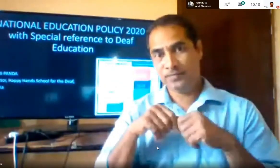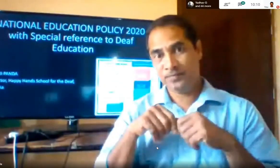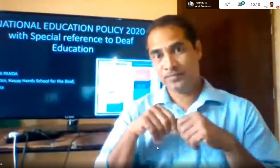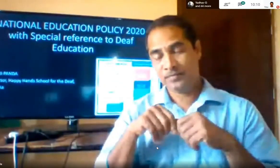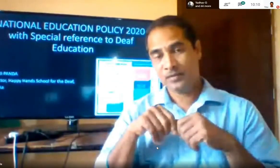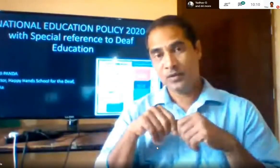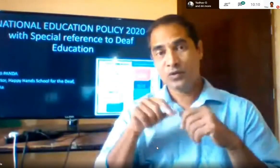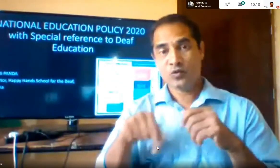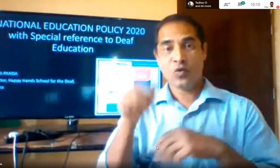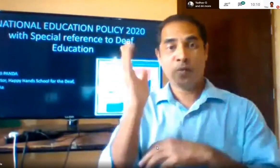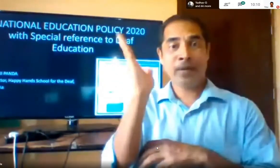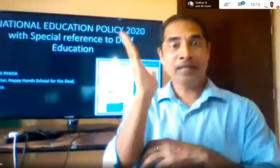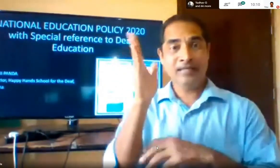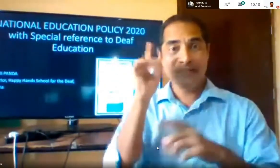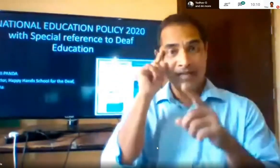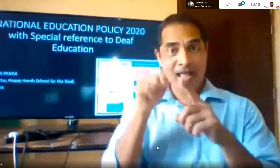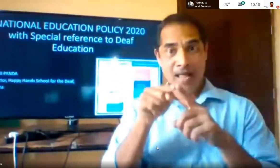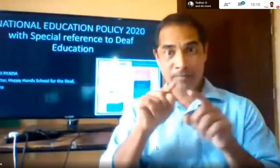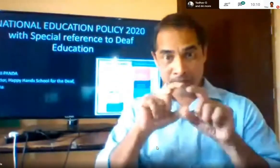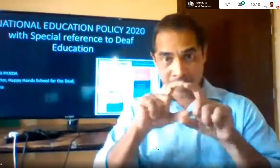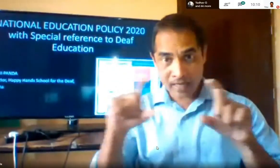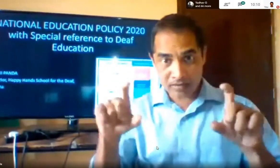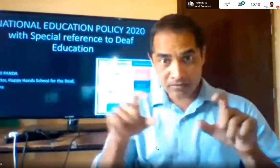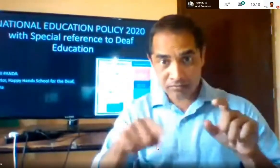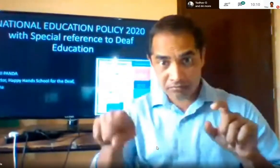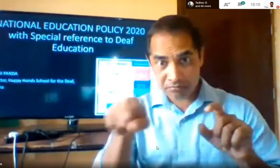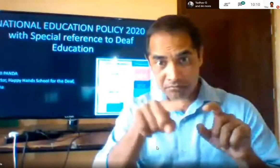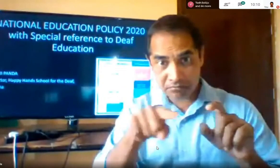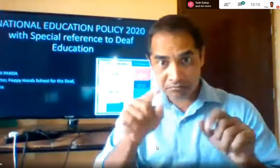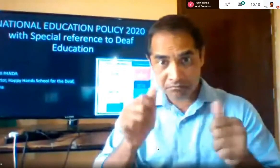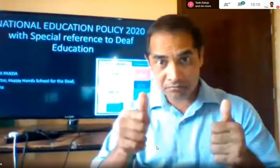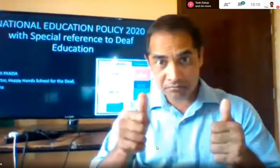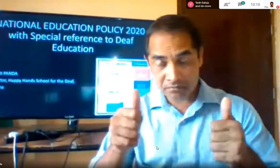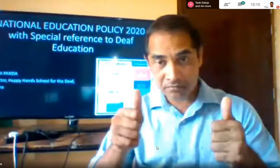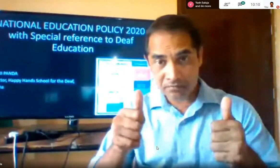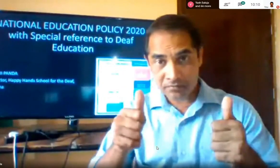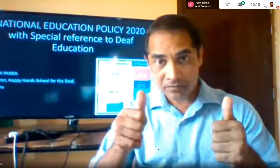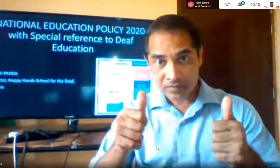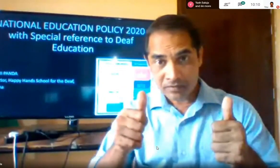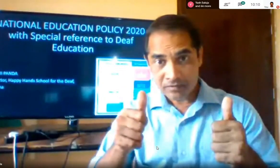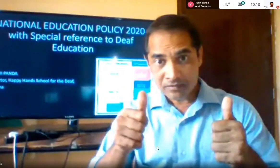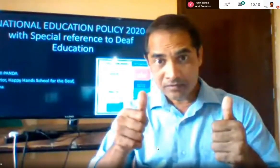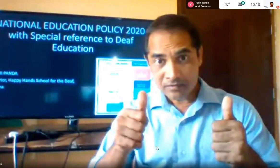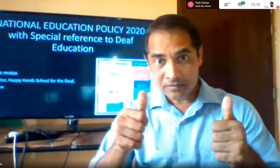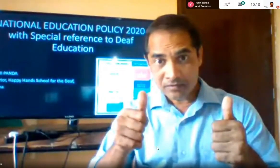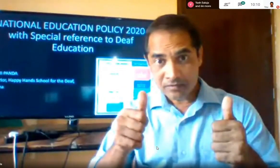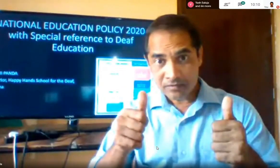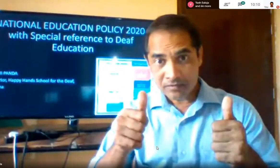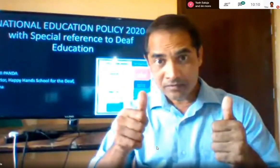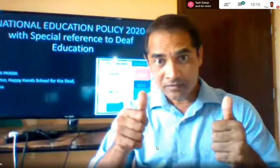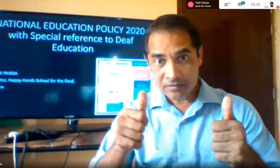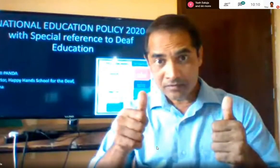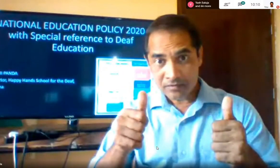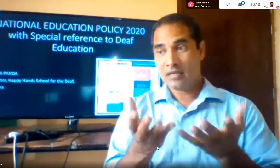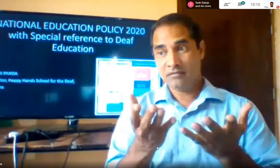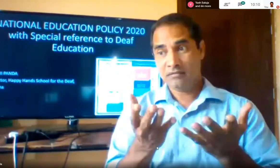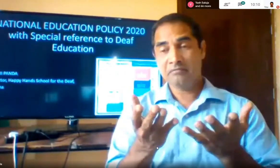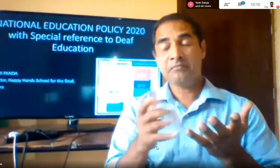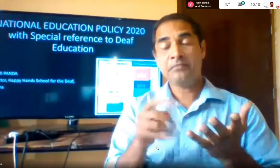National Education Policy. So we are focusing on this. So my presentation is focusing mainly on the deaf education. I hope